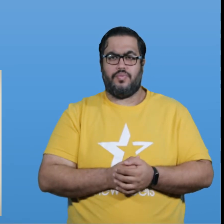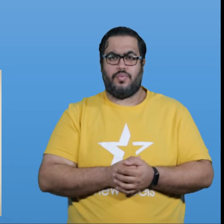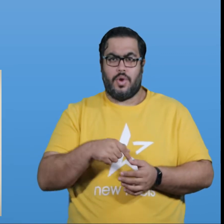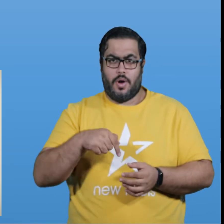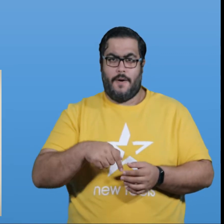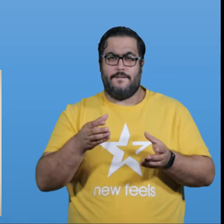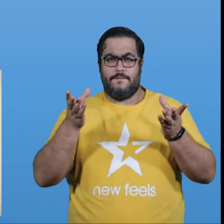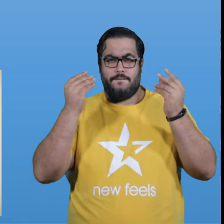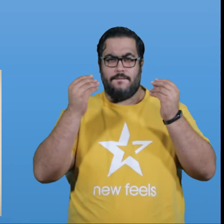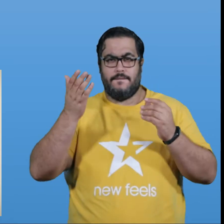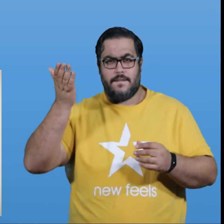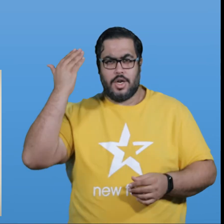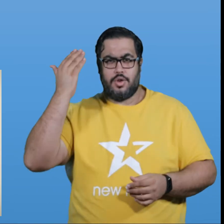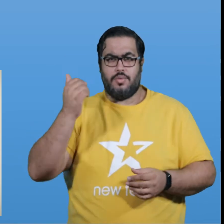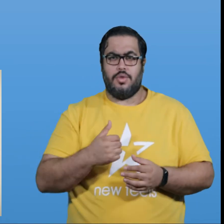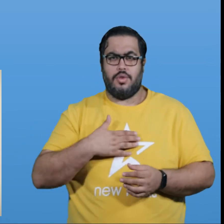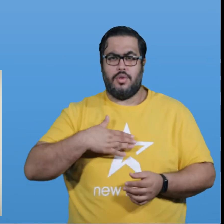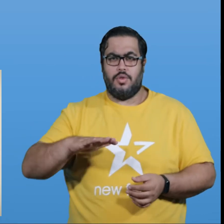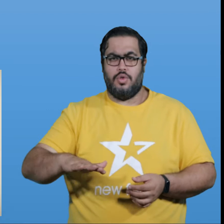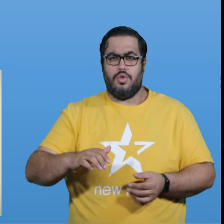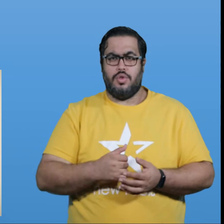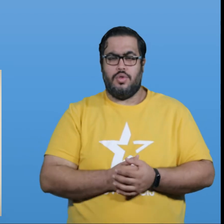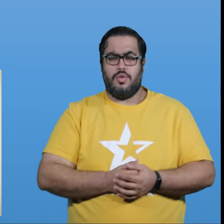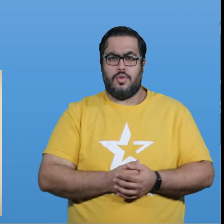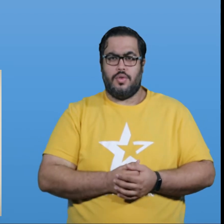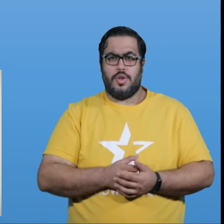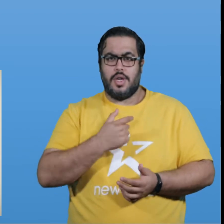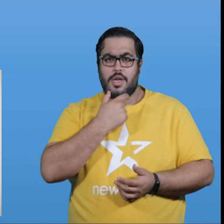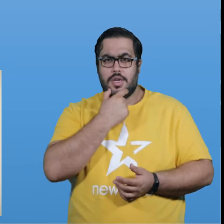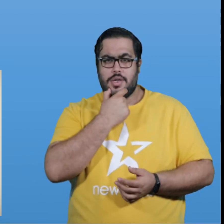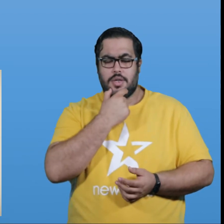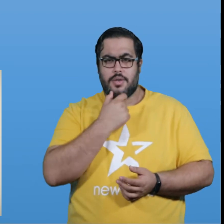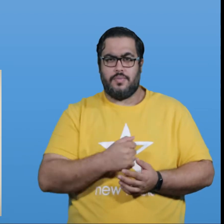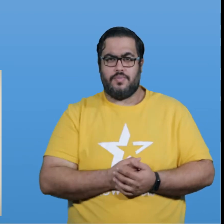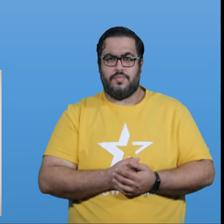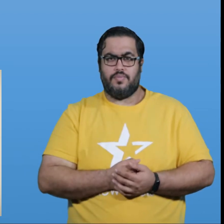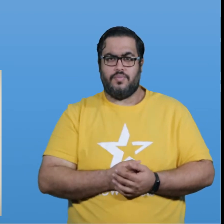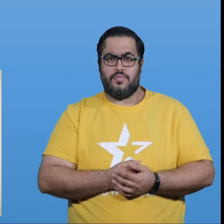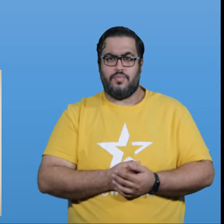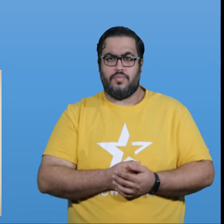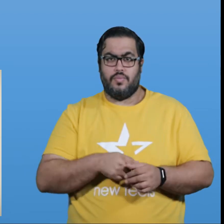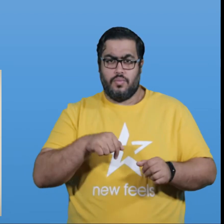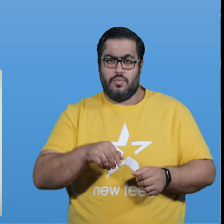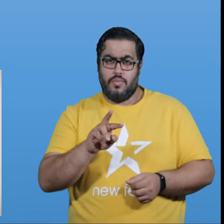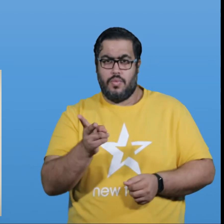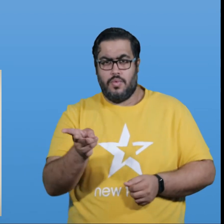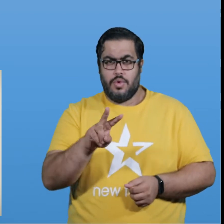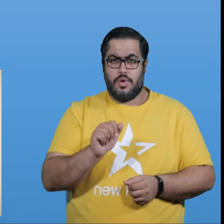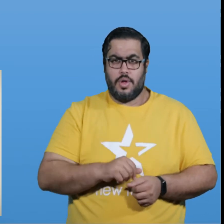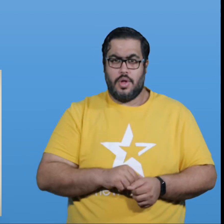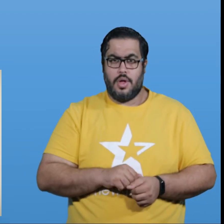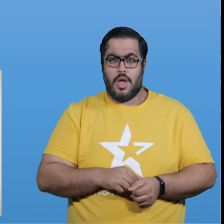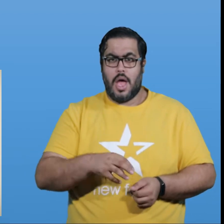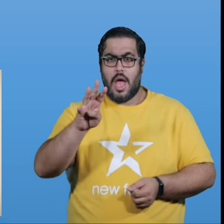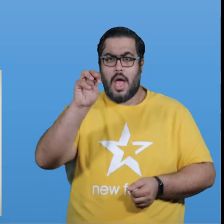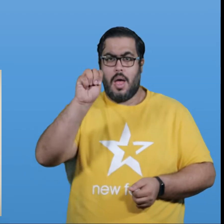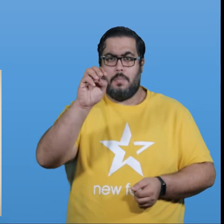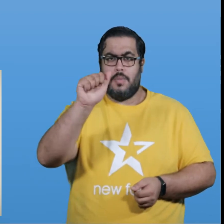verb, and it means to acquire complete knowledge or skill in an accomplishment, technique, or art. Another word for